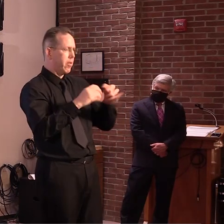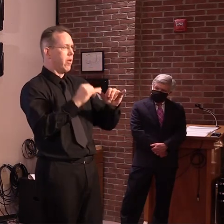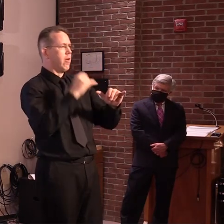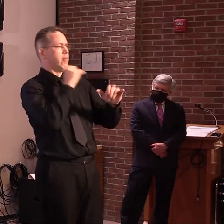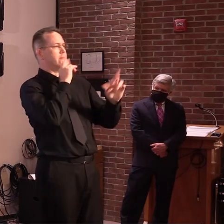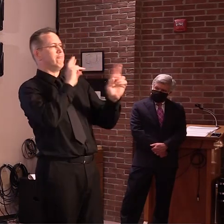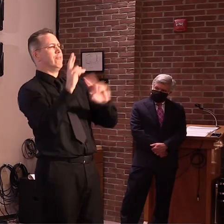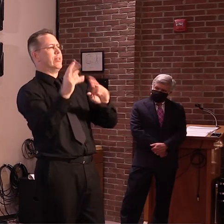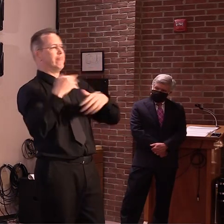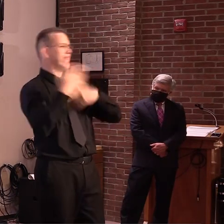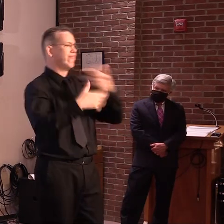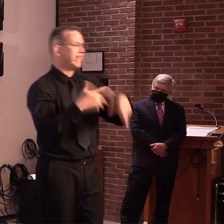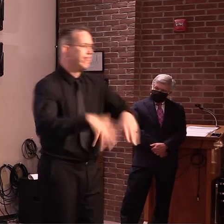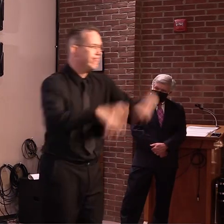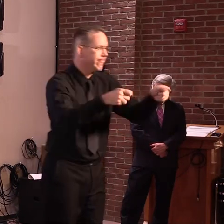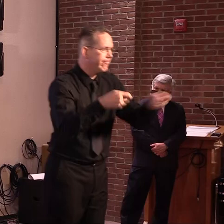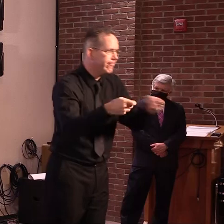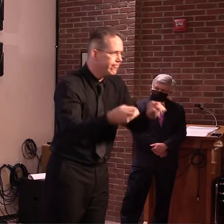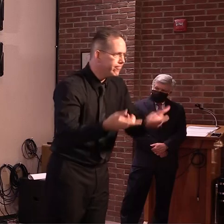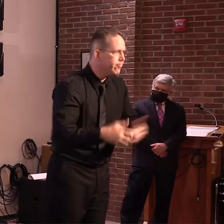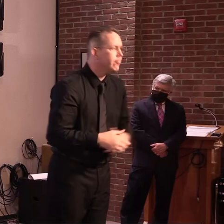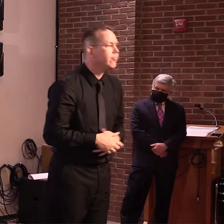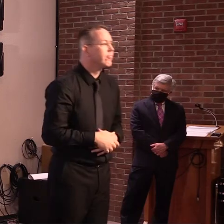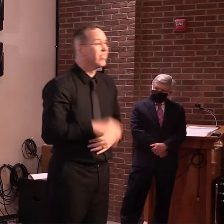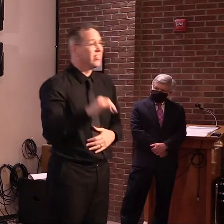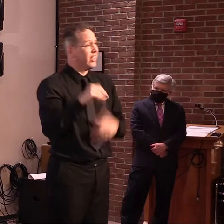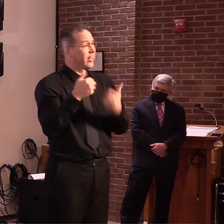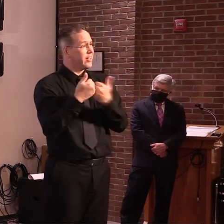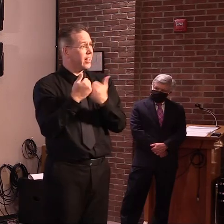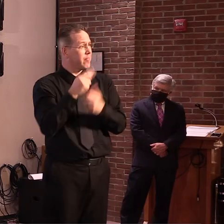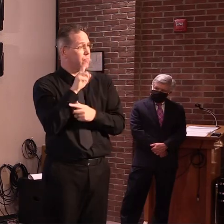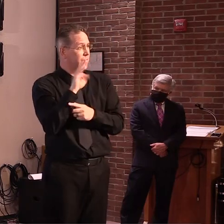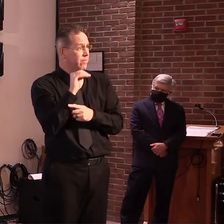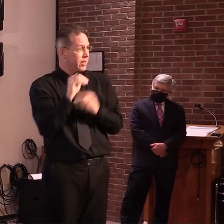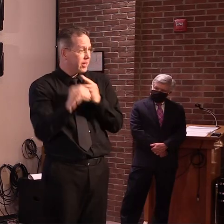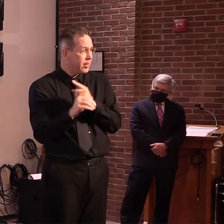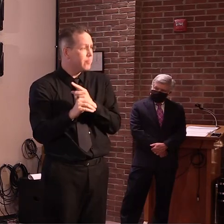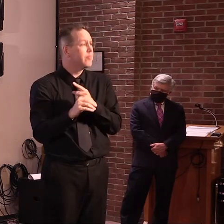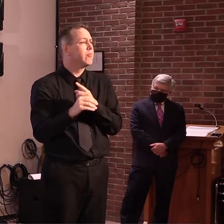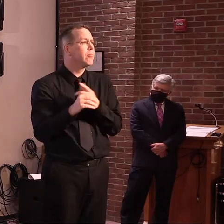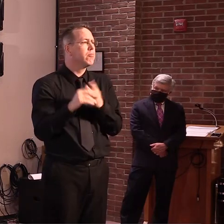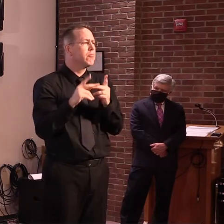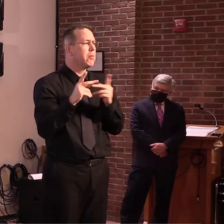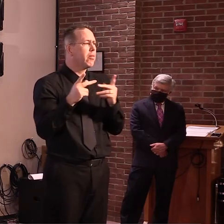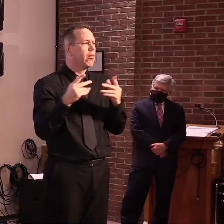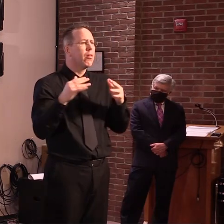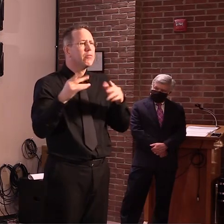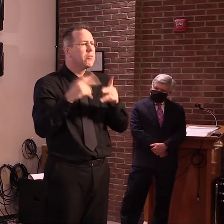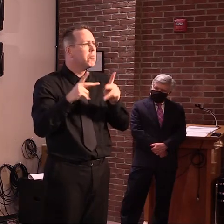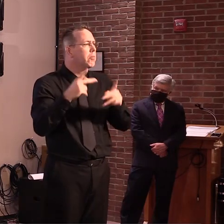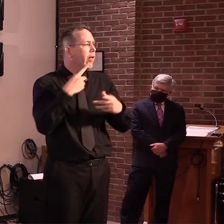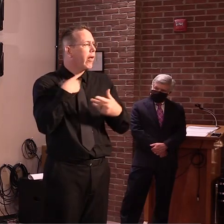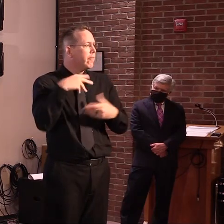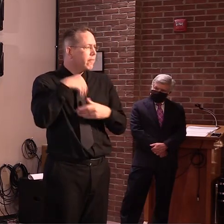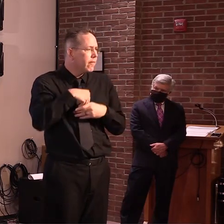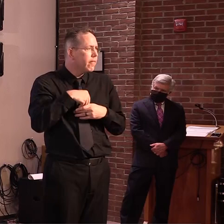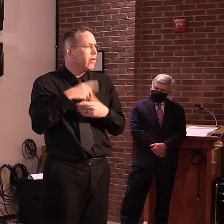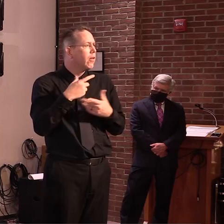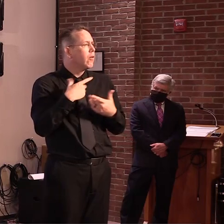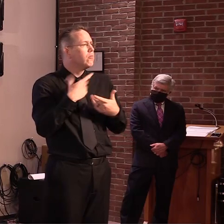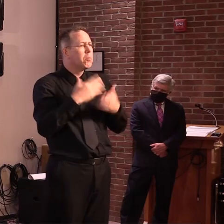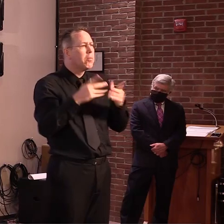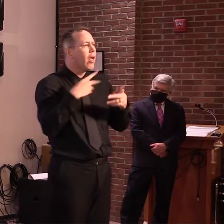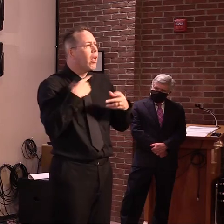were very high risk, who are very modest risk or at no risk. And we're thinking, at a basketball game, there's a